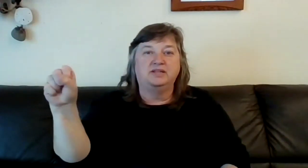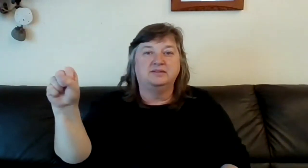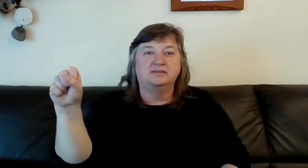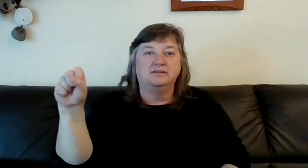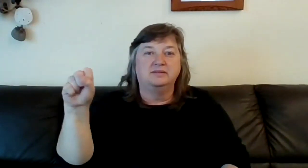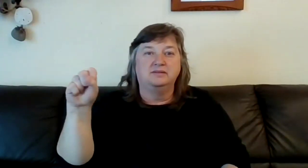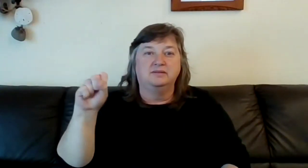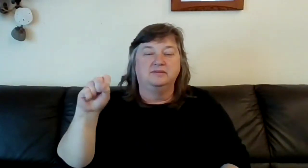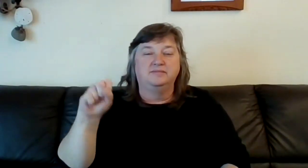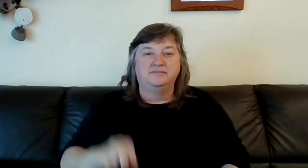Bus.